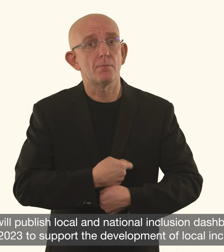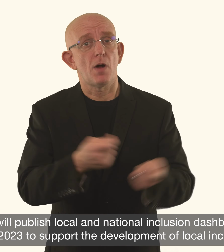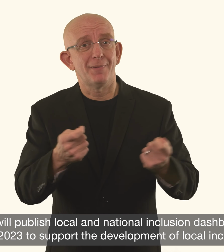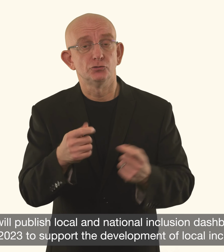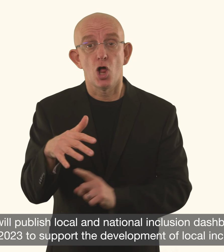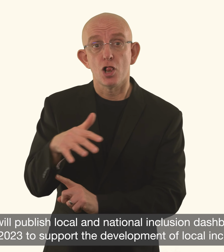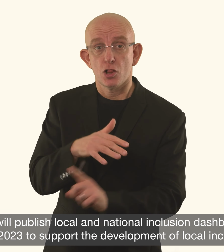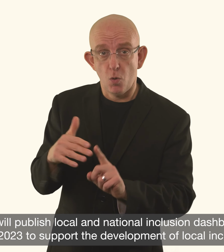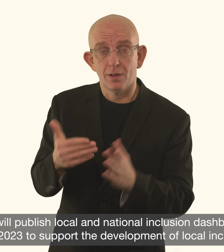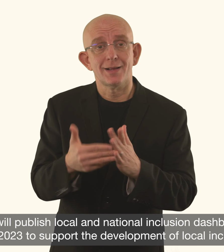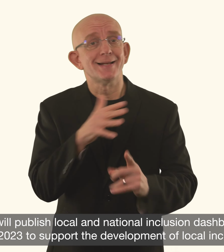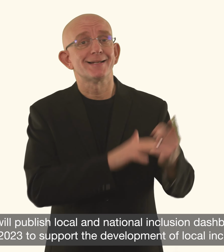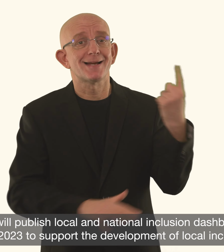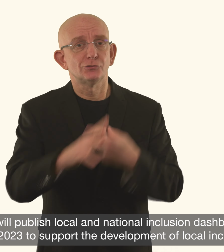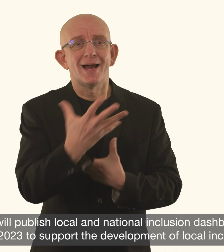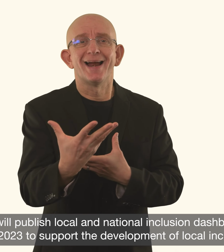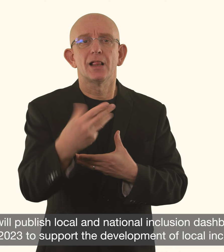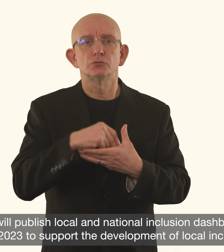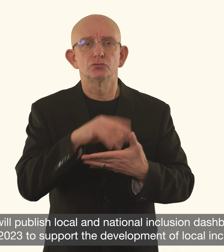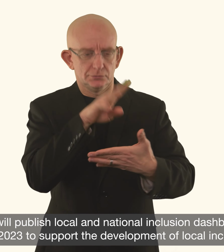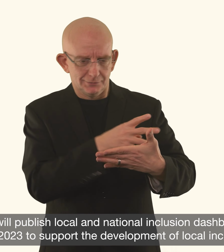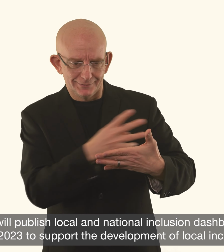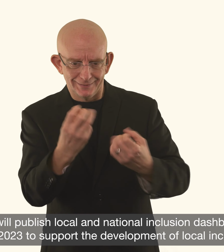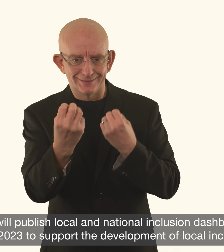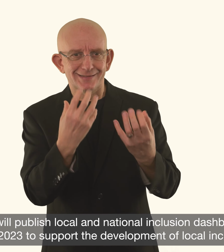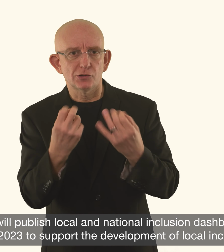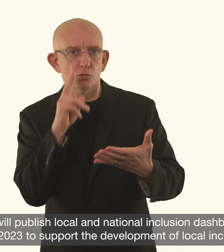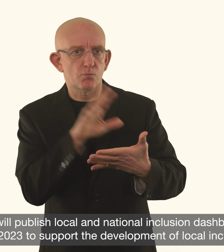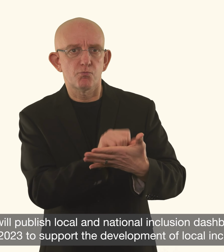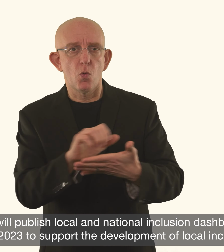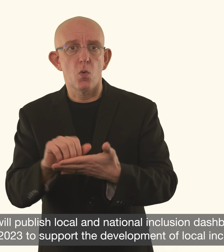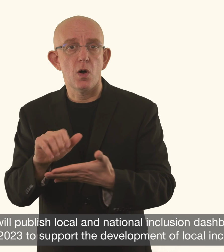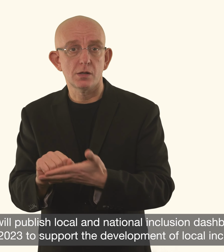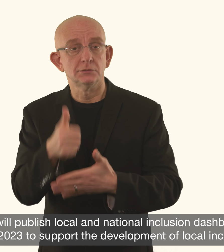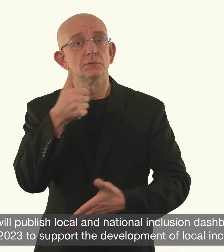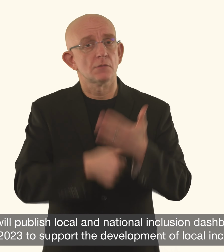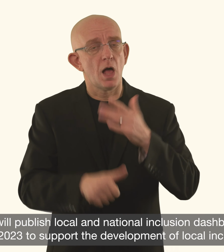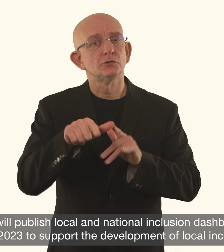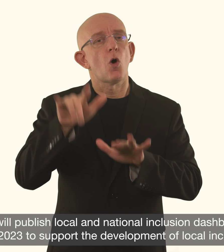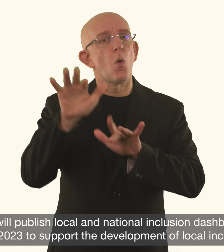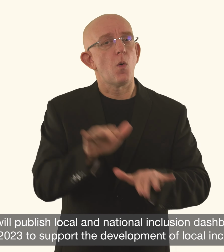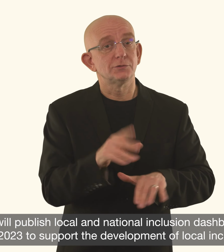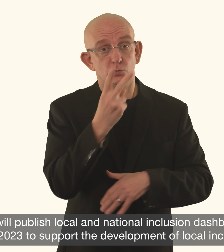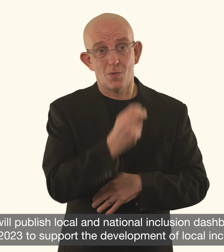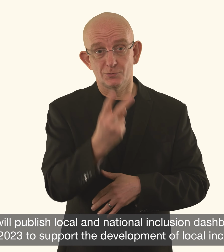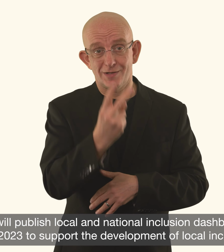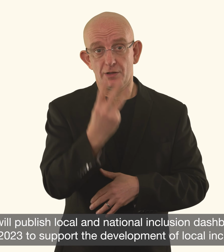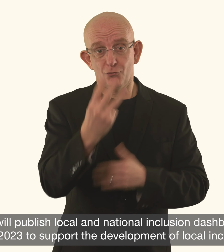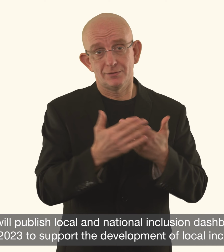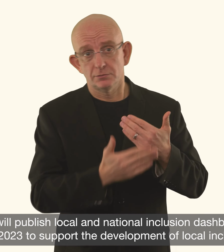1. We will publish local and national inclusion dashboards from autumn 2023 to support the development of